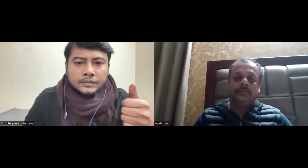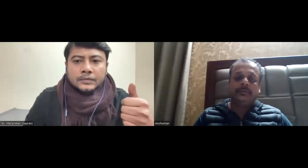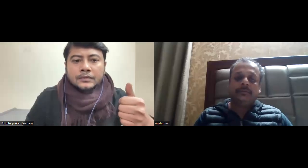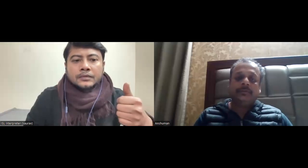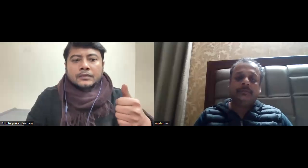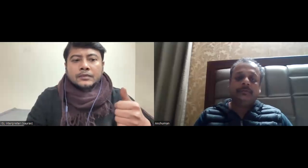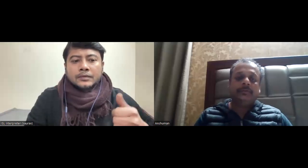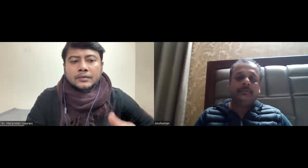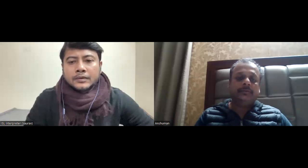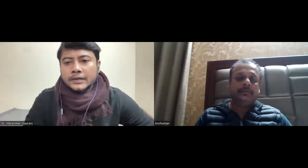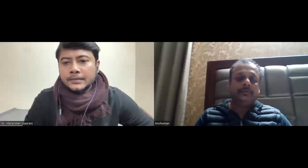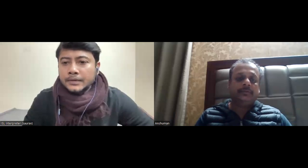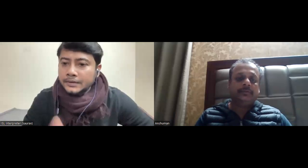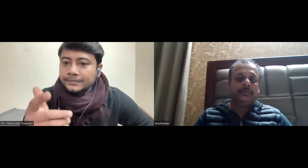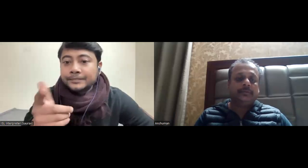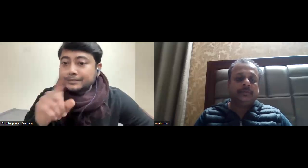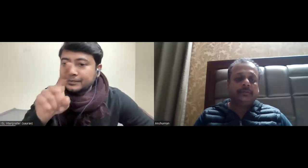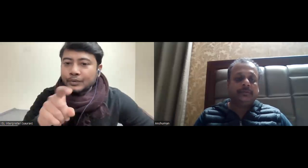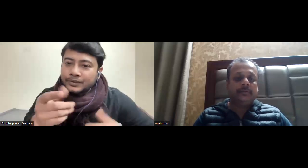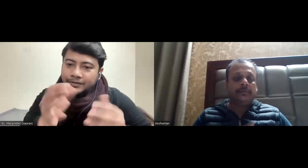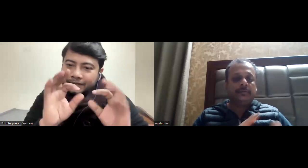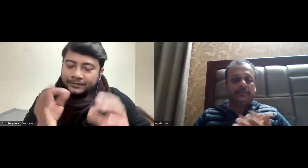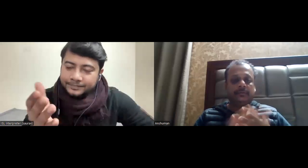So you can take up the questions. Yes.